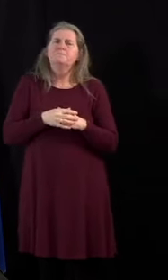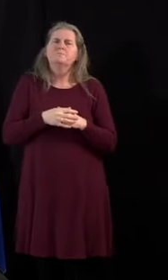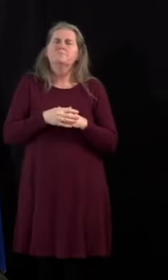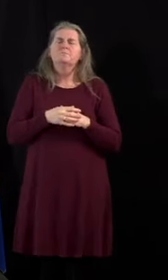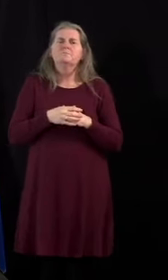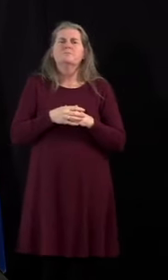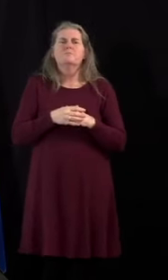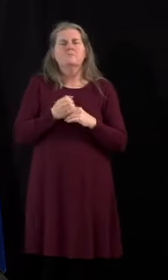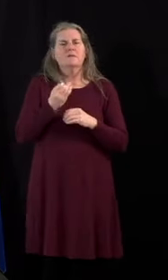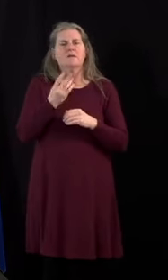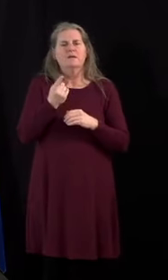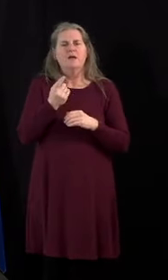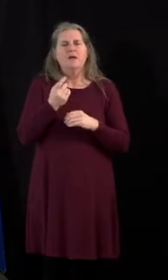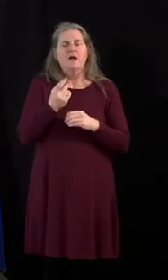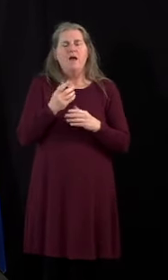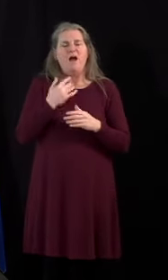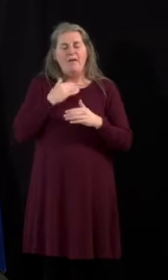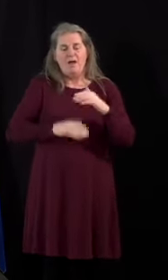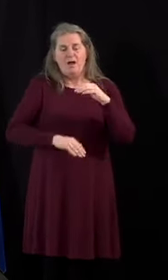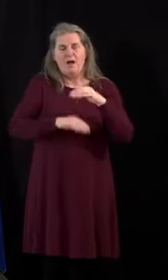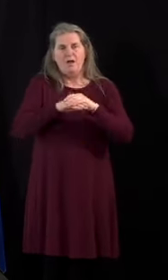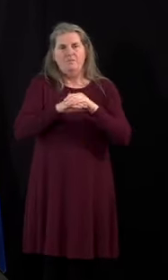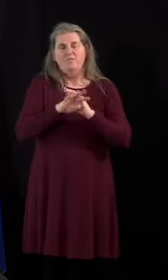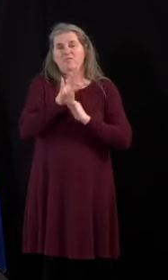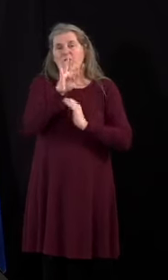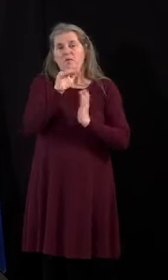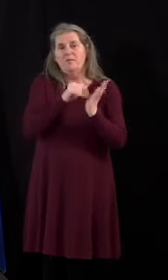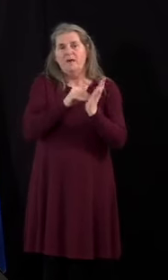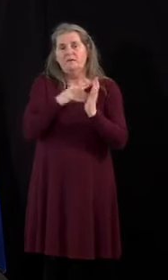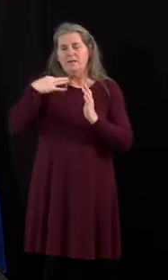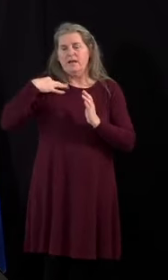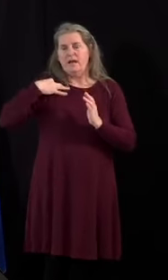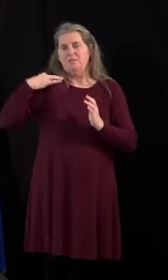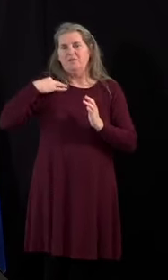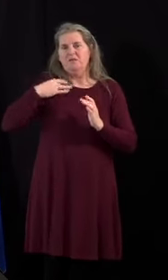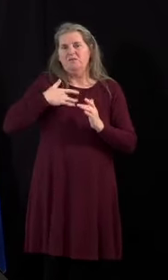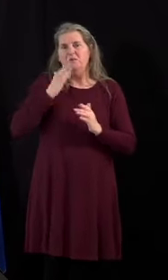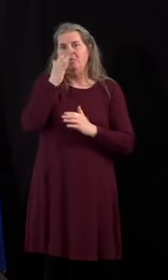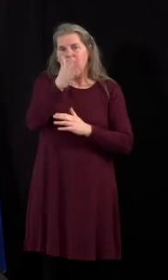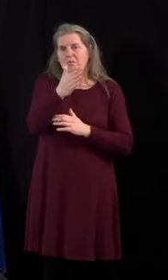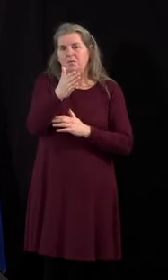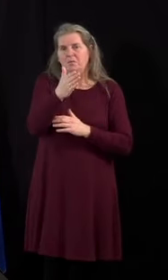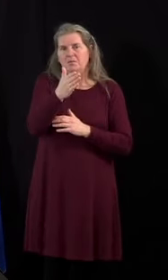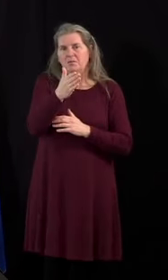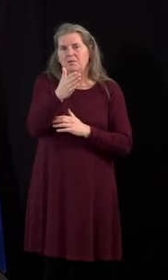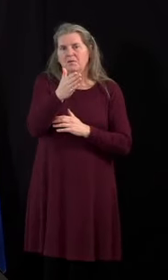So up to 4,000 applications. That's the possibility. So we've, over the last,